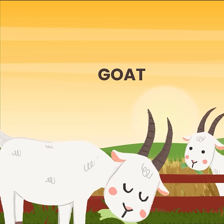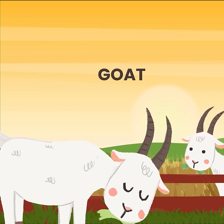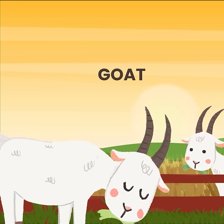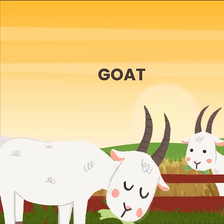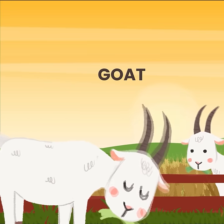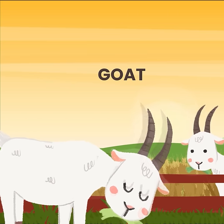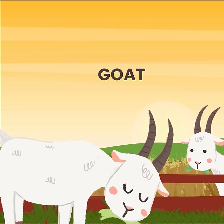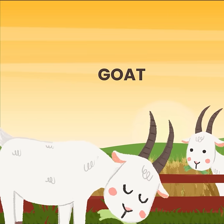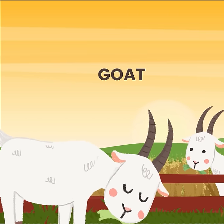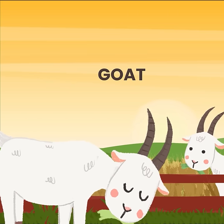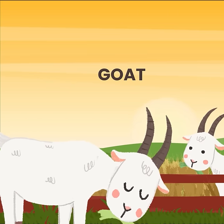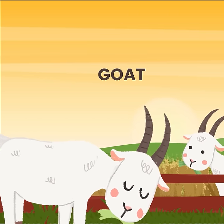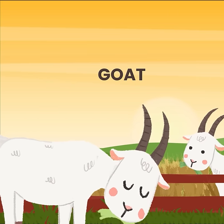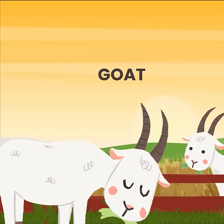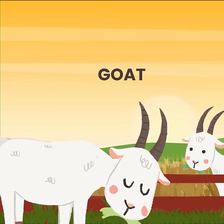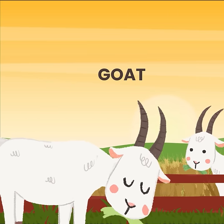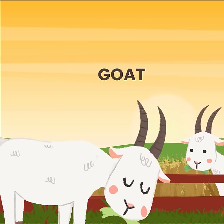That's correct. Bah.